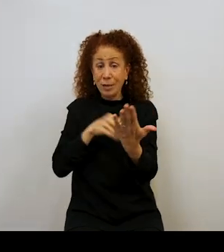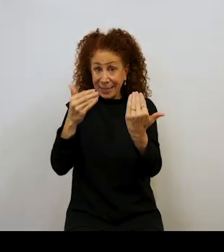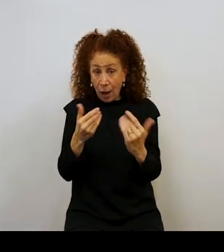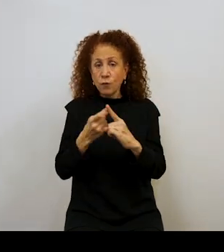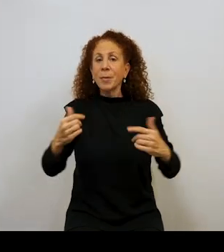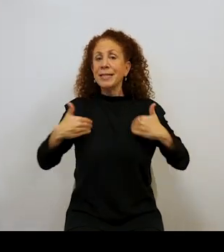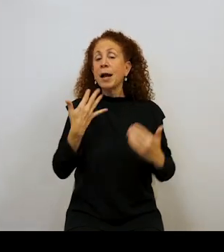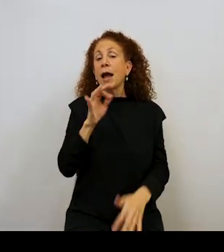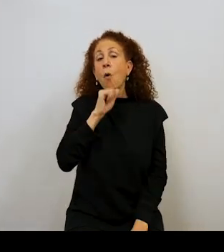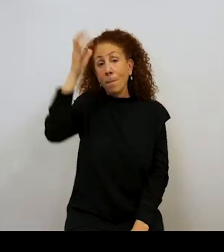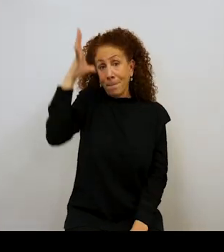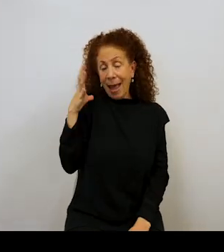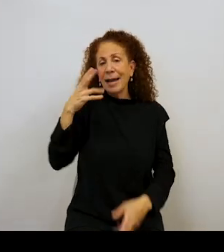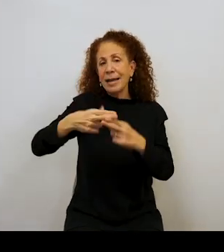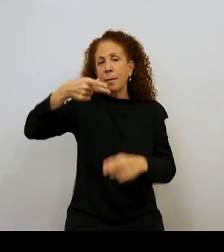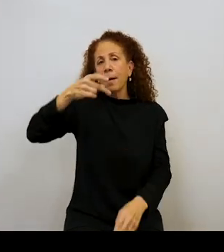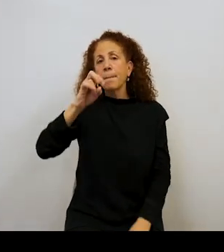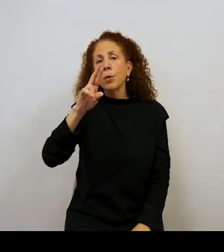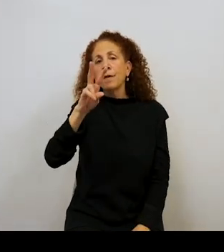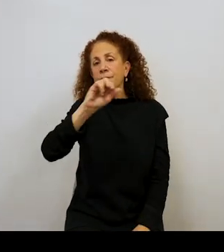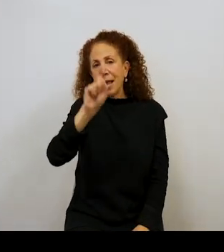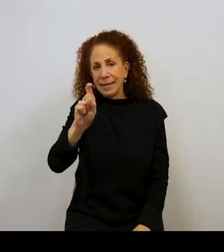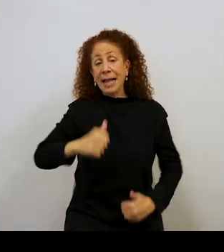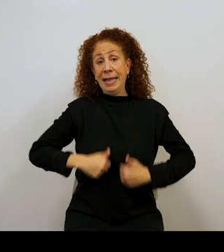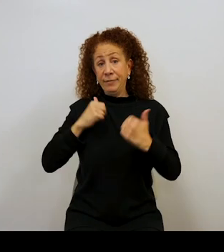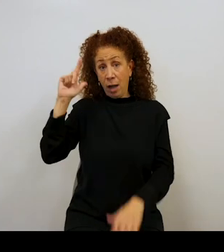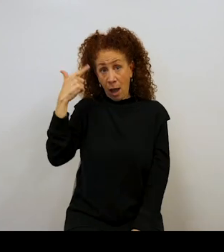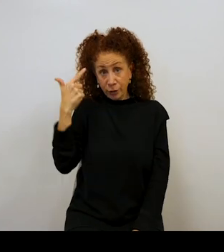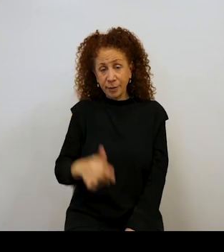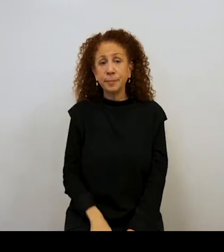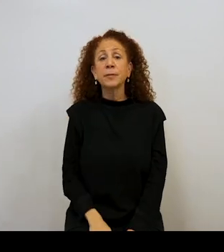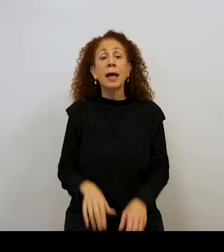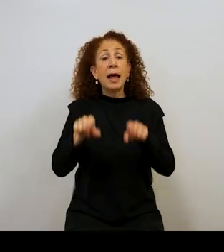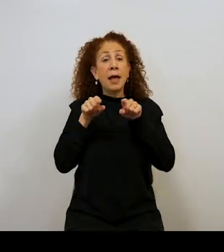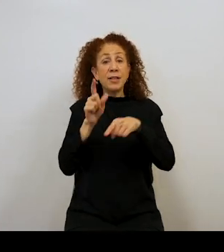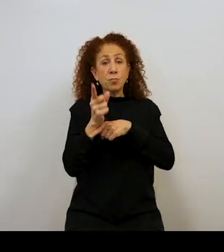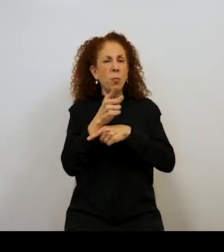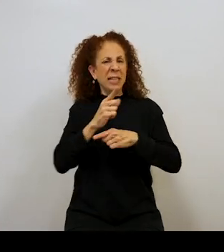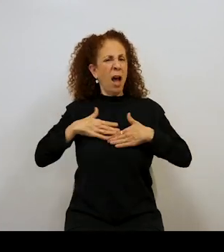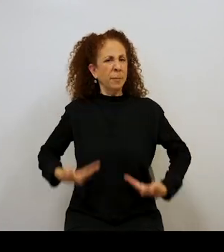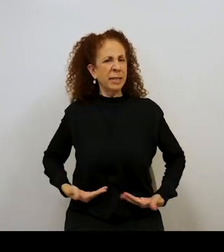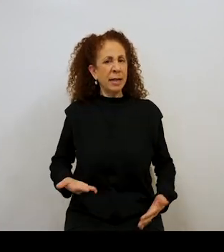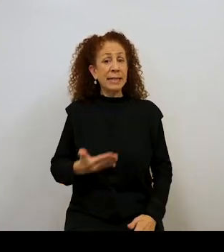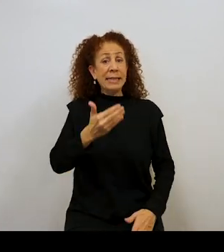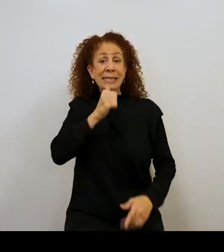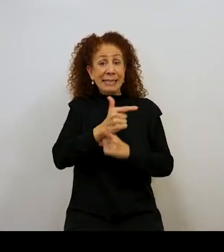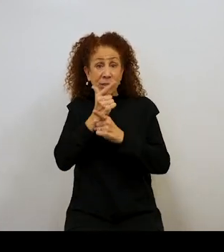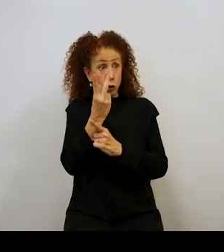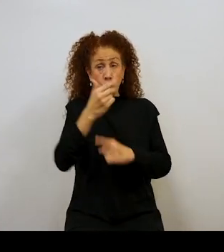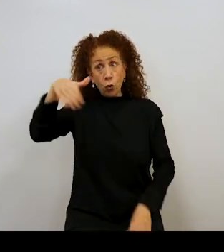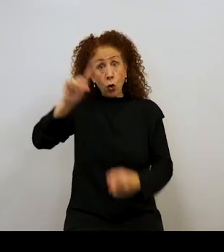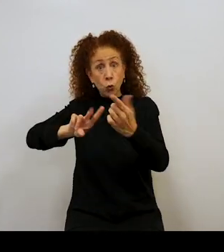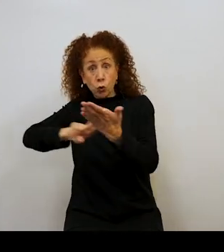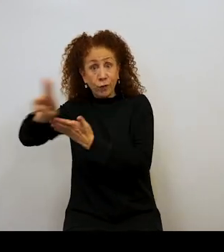young 19-year-old man called Pervez, who lives in London, and is at this moment rather disgruntled. His sisters have gone off to university.